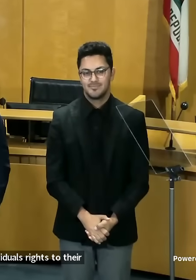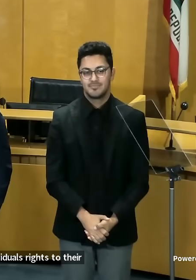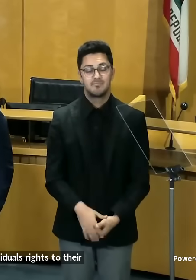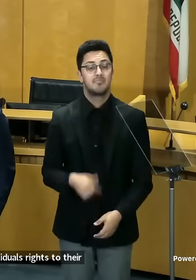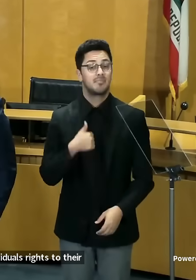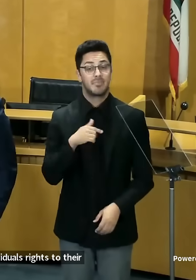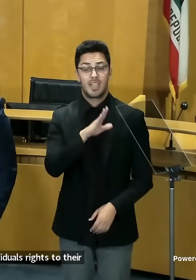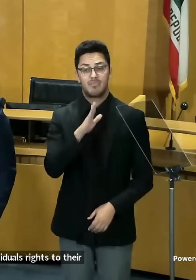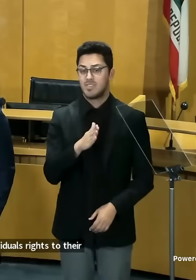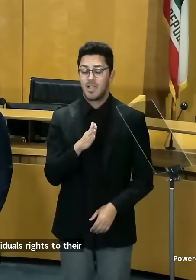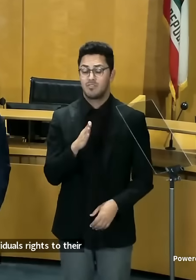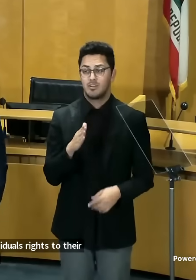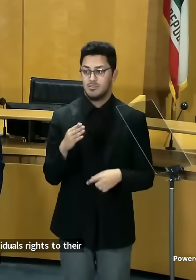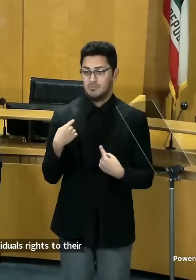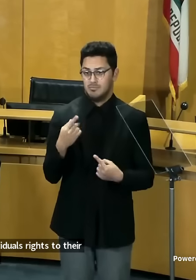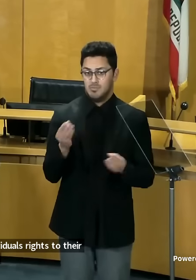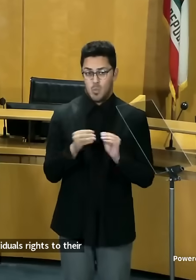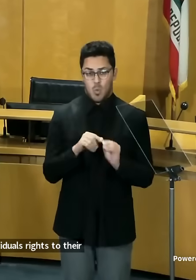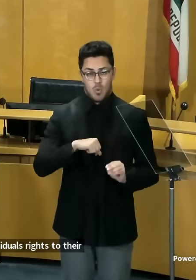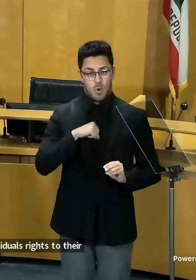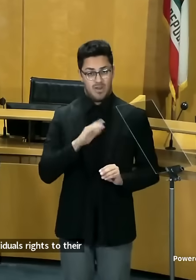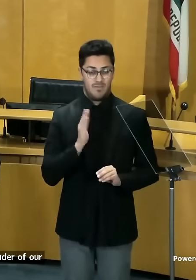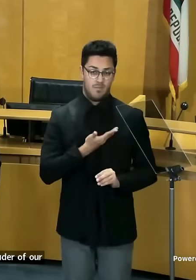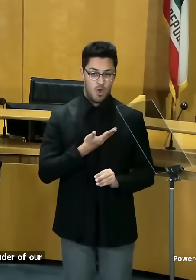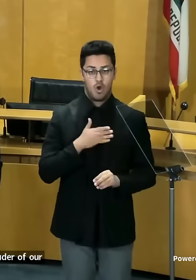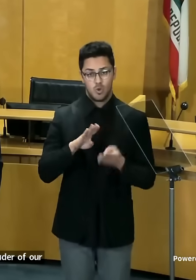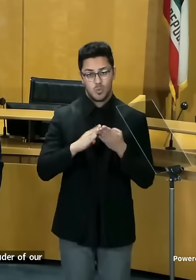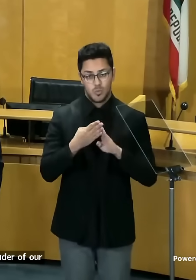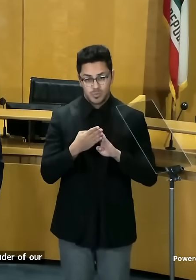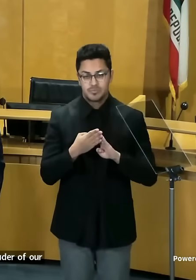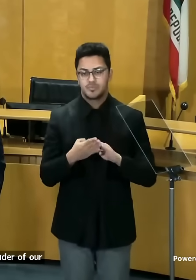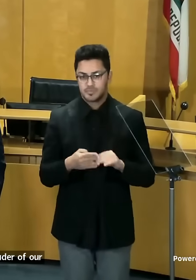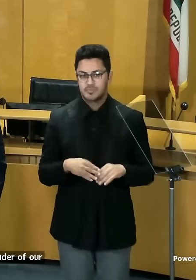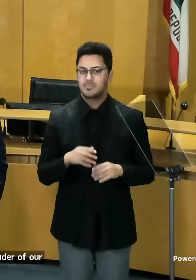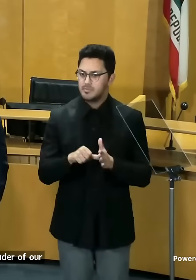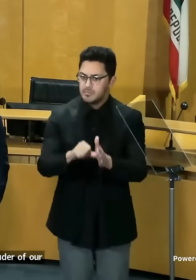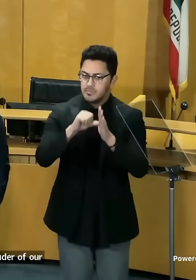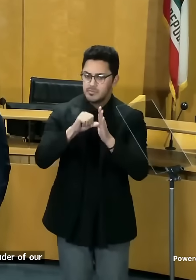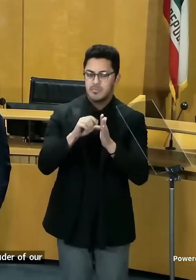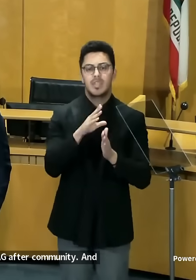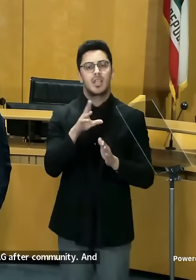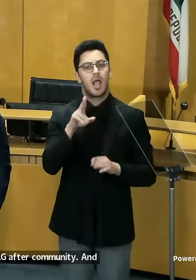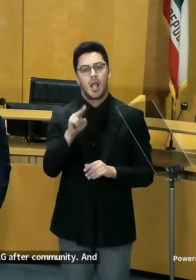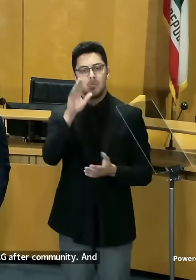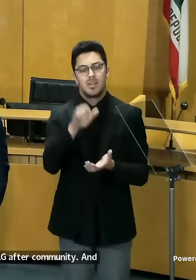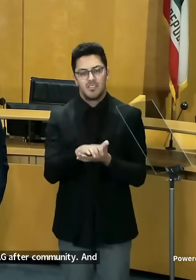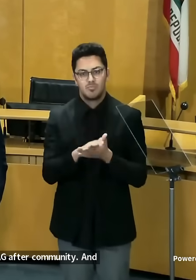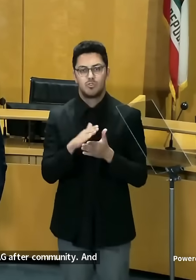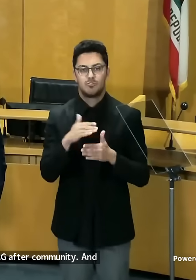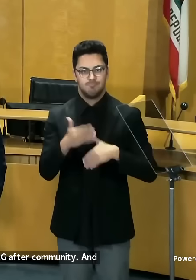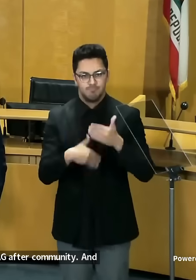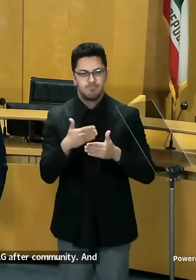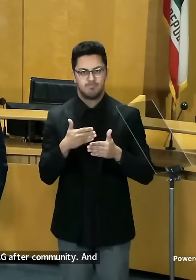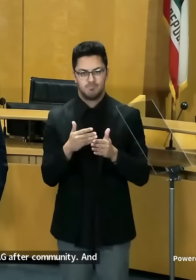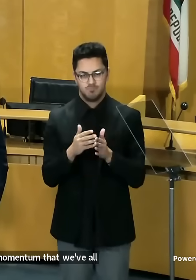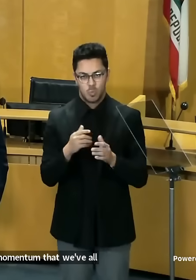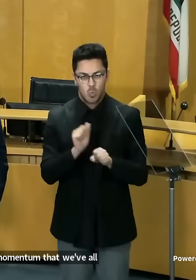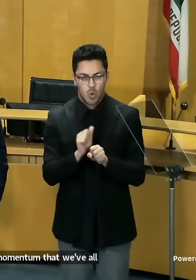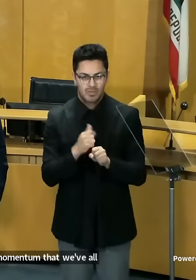I've never been prouder of our SAG-AFTRA community and the impressive and unbelievable momentum that we've all generated